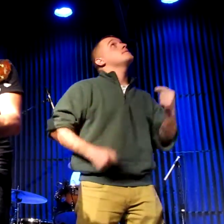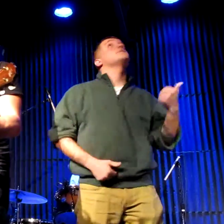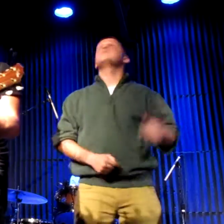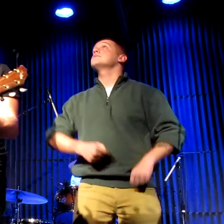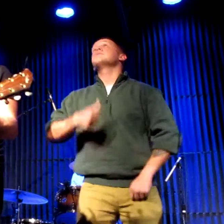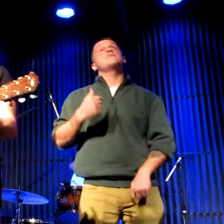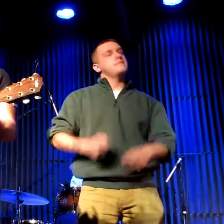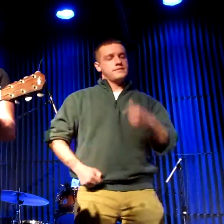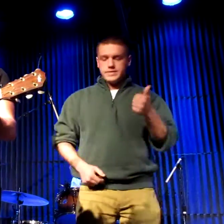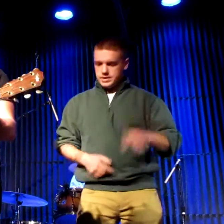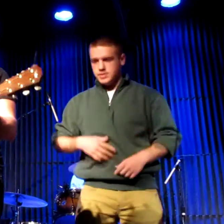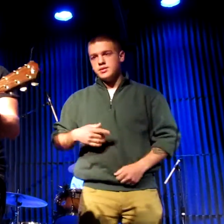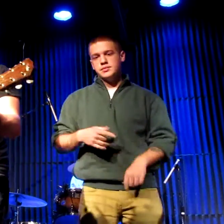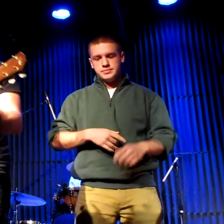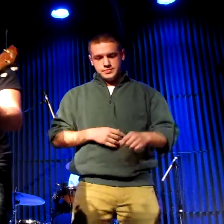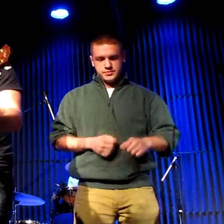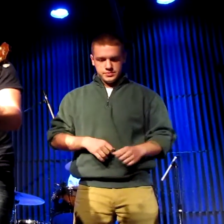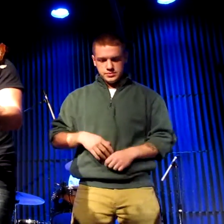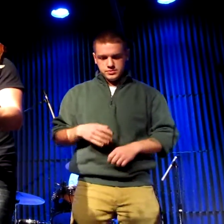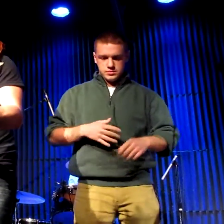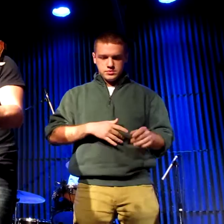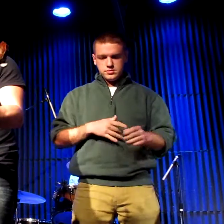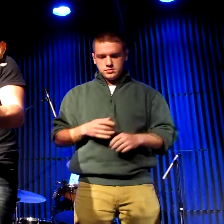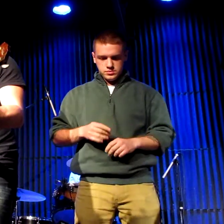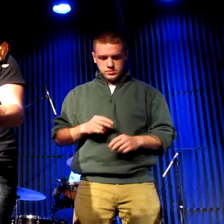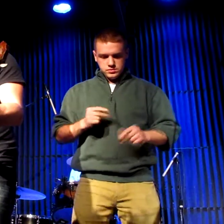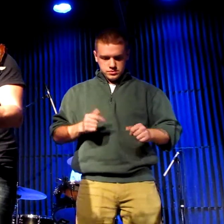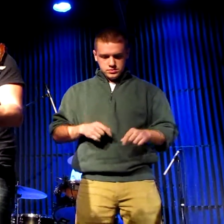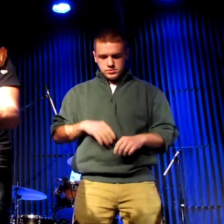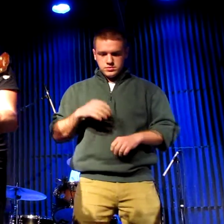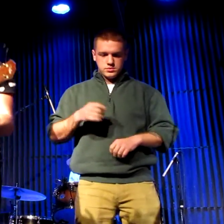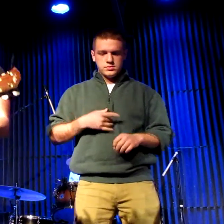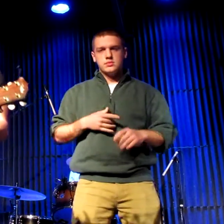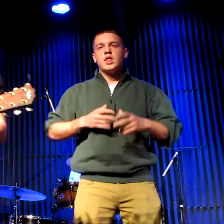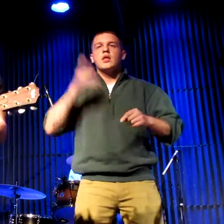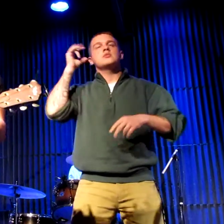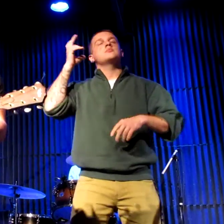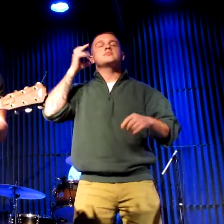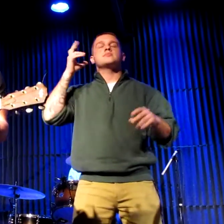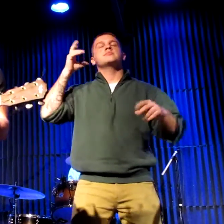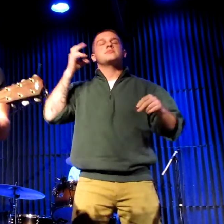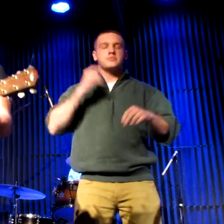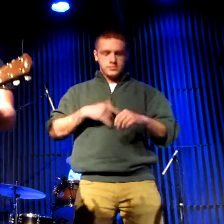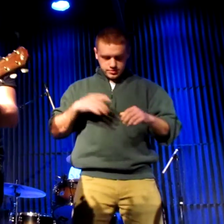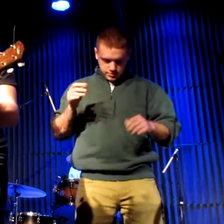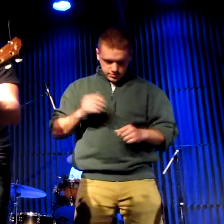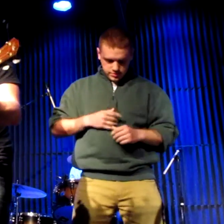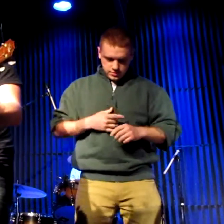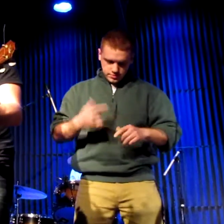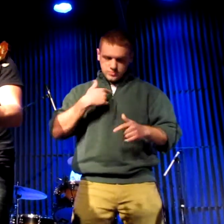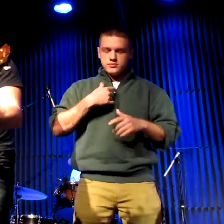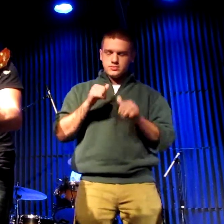The stenographer keeps busy, but he skips the subtle songs. You gotta listen like a hunter.